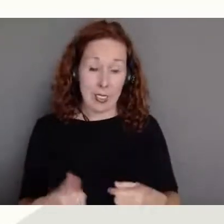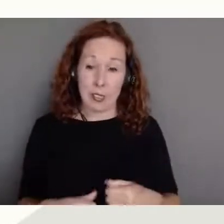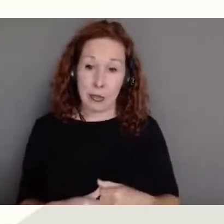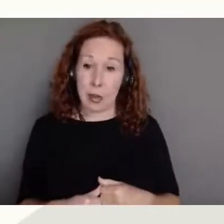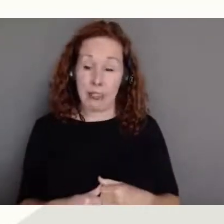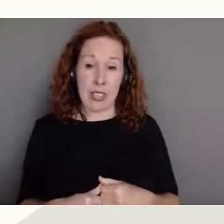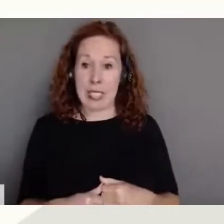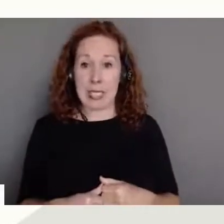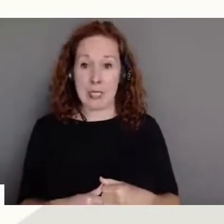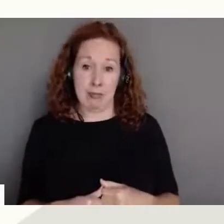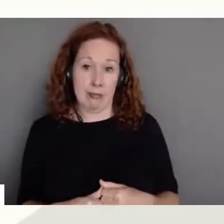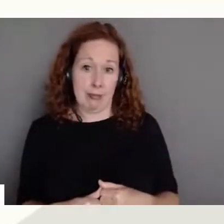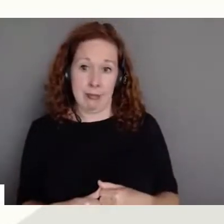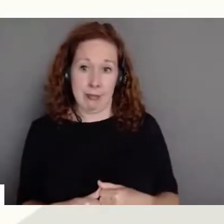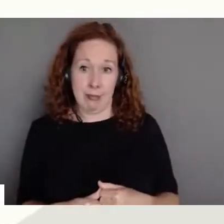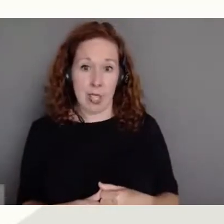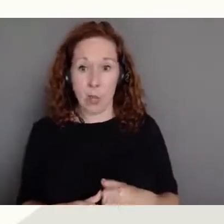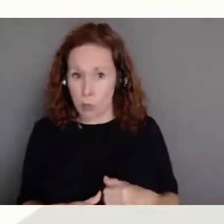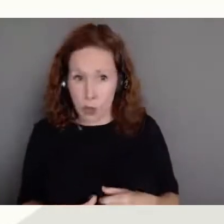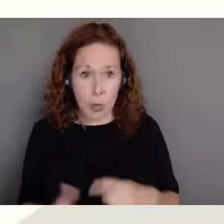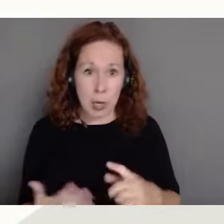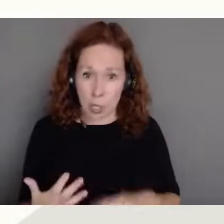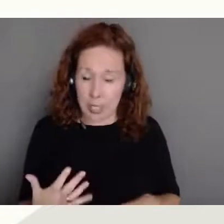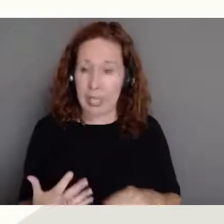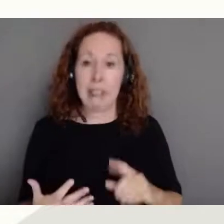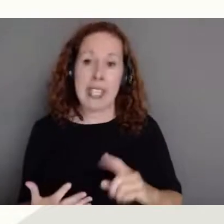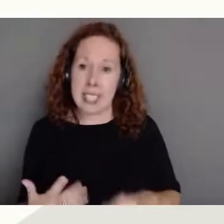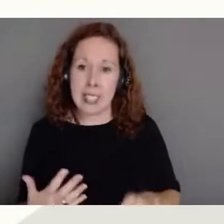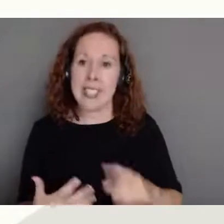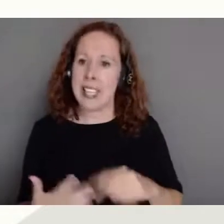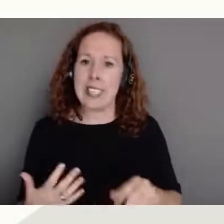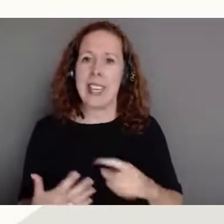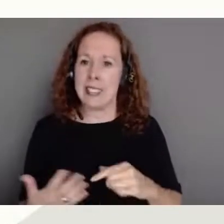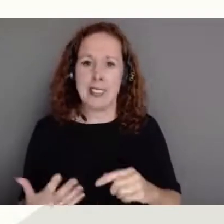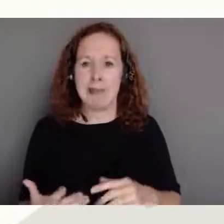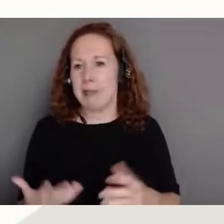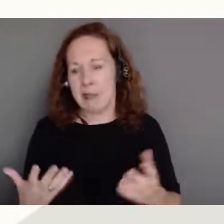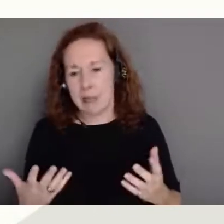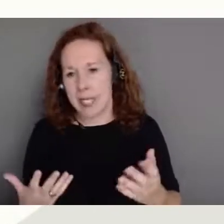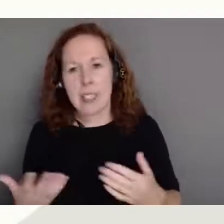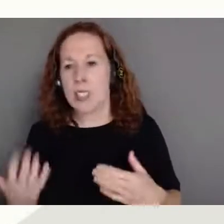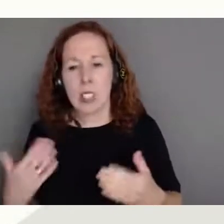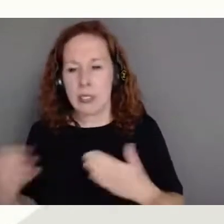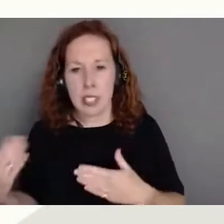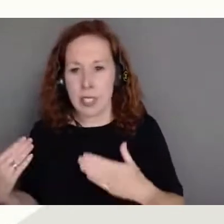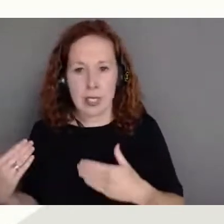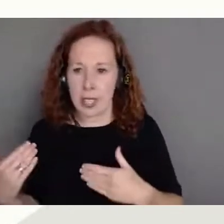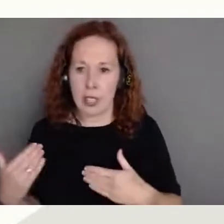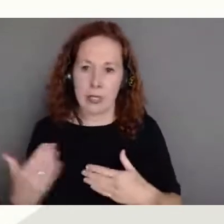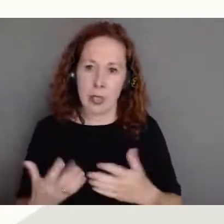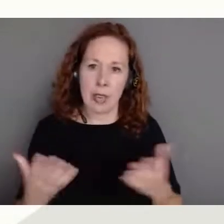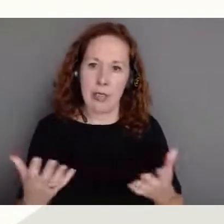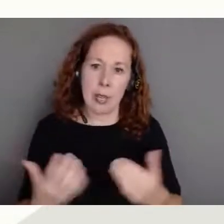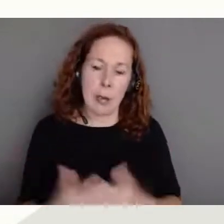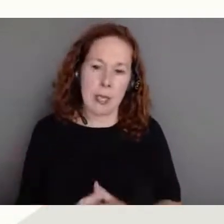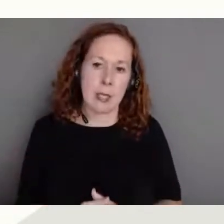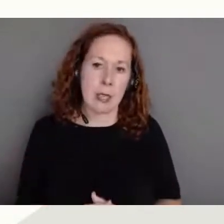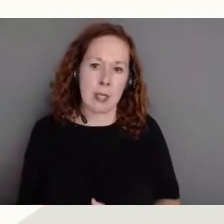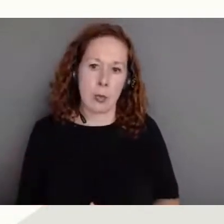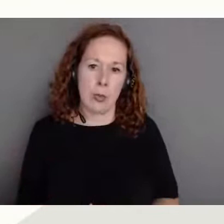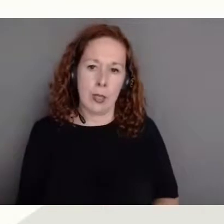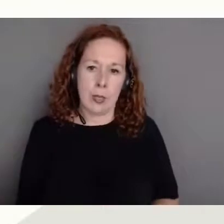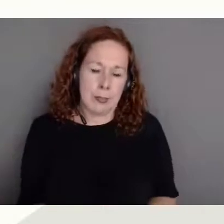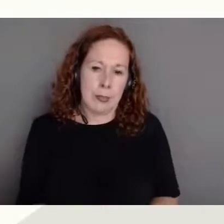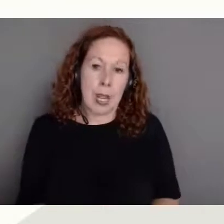me from feeling, oh no, I'm not good enough. I did this. And because Mhm. it's just a vicious cycle if you have that